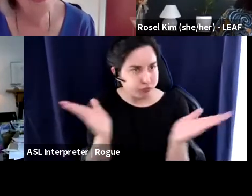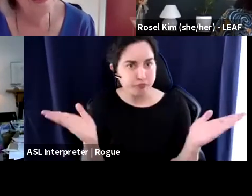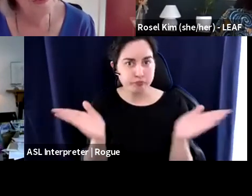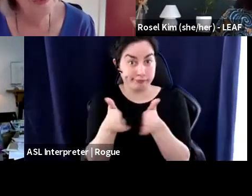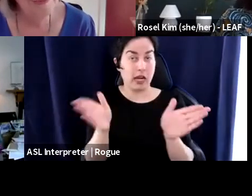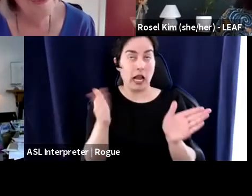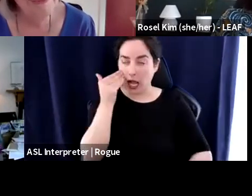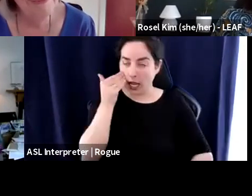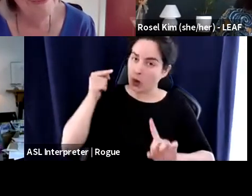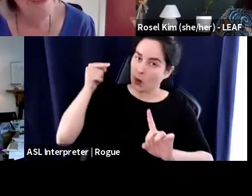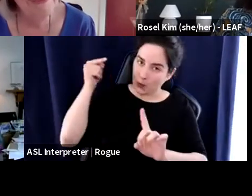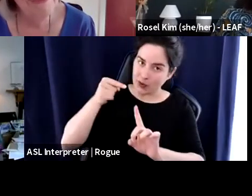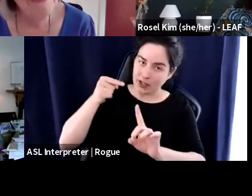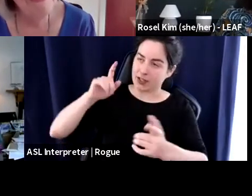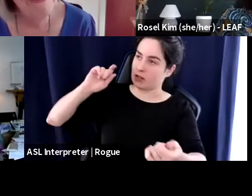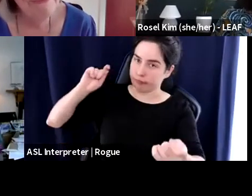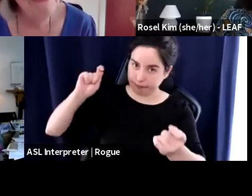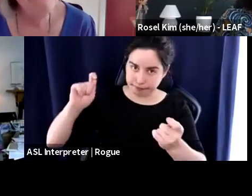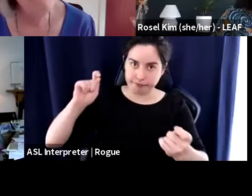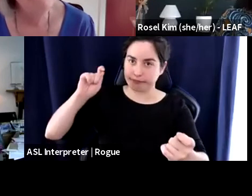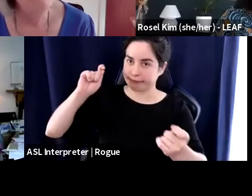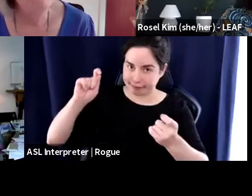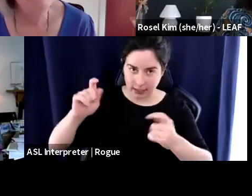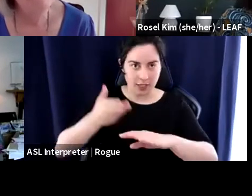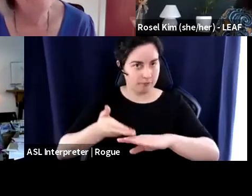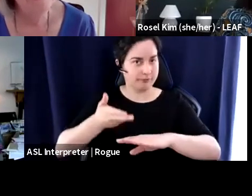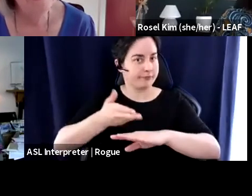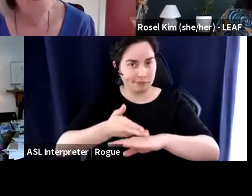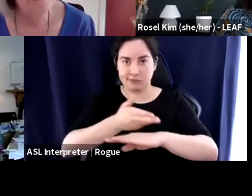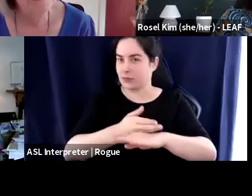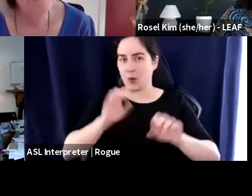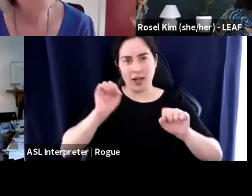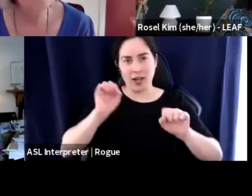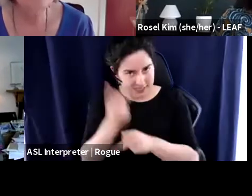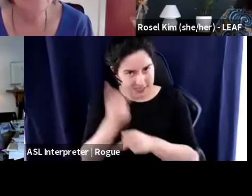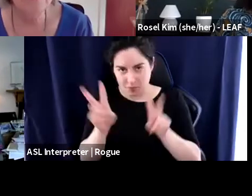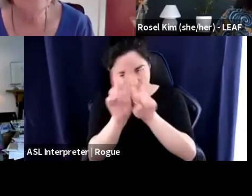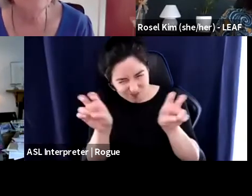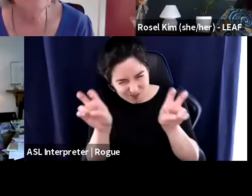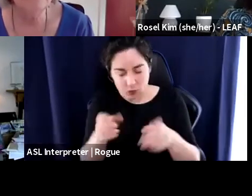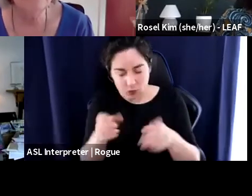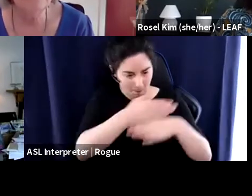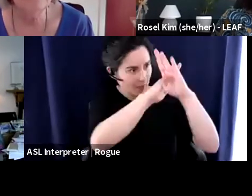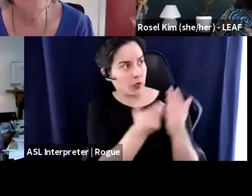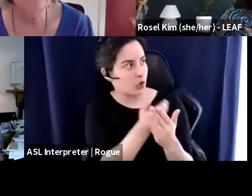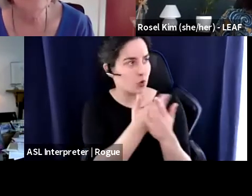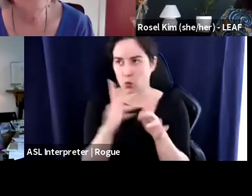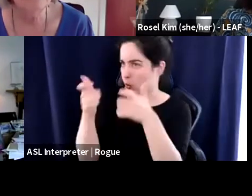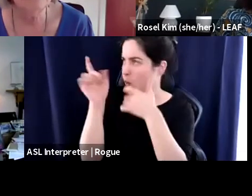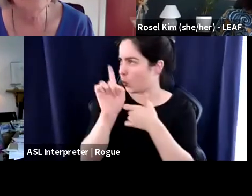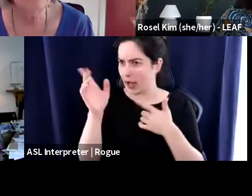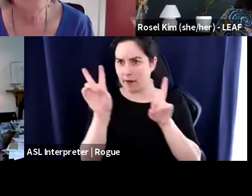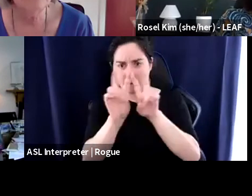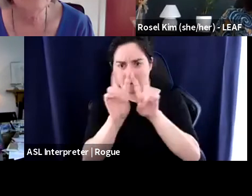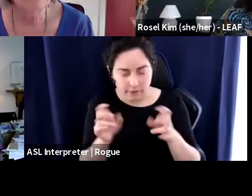ongoing project for ARCH. We're constantly identifying new barriers and trying to remove them in the services that